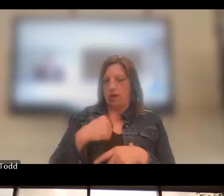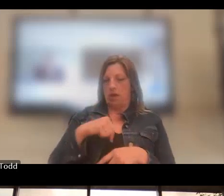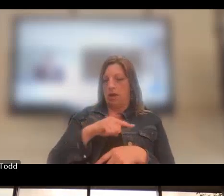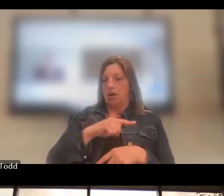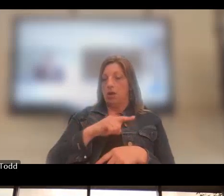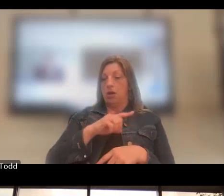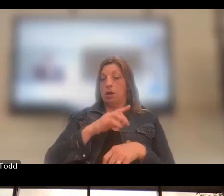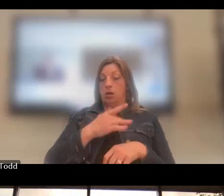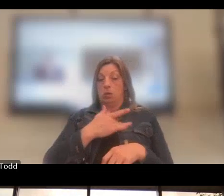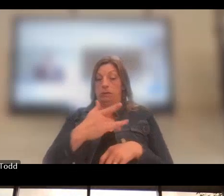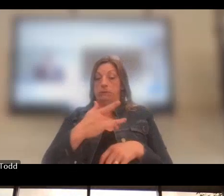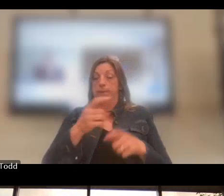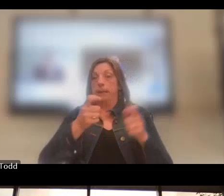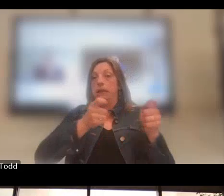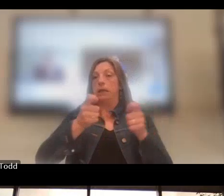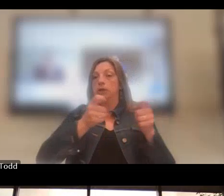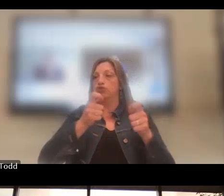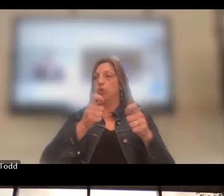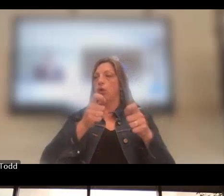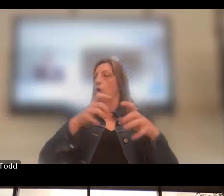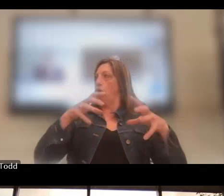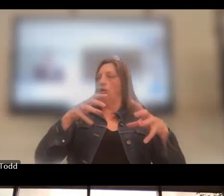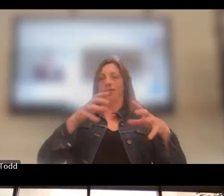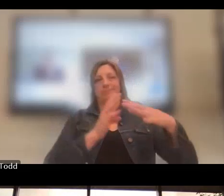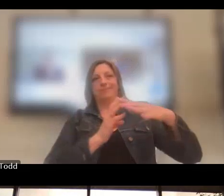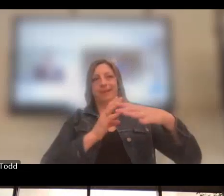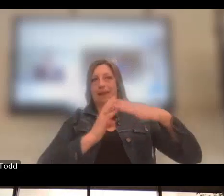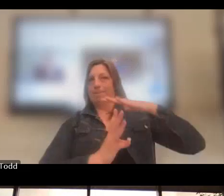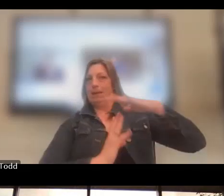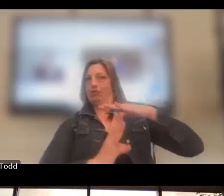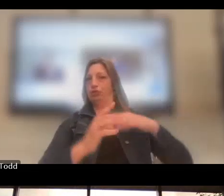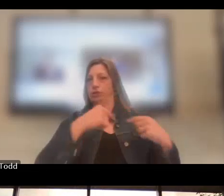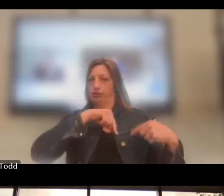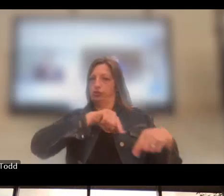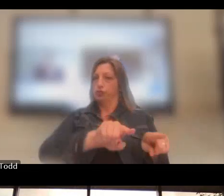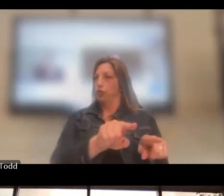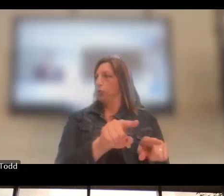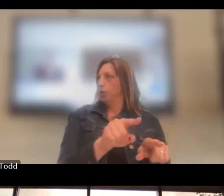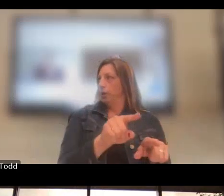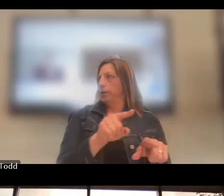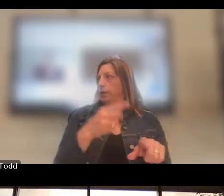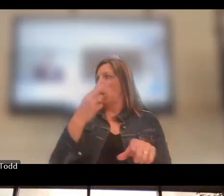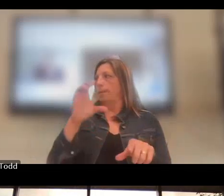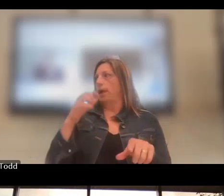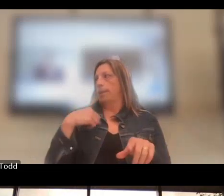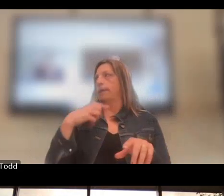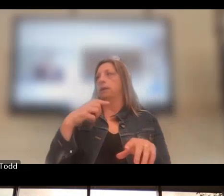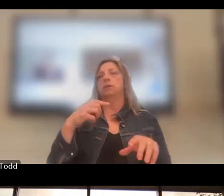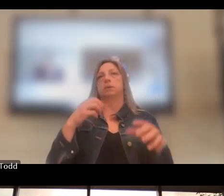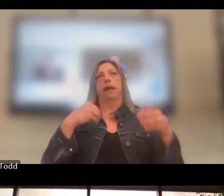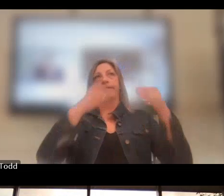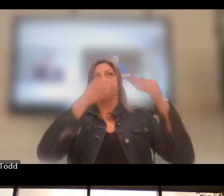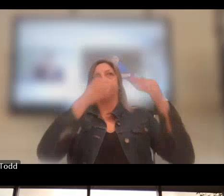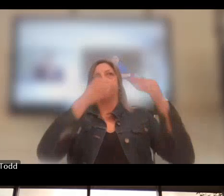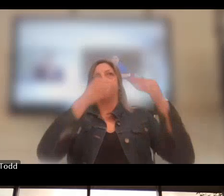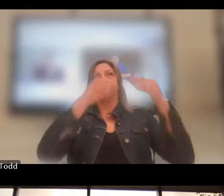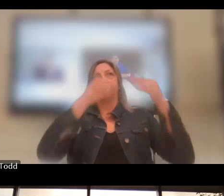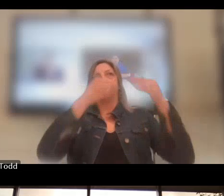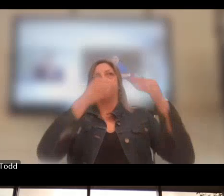know everybody who's coming in. Dr. Todd saying we would have some sort of control with admissions